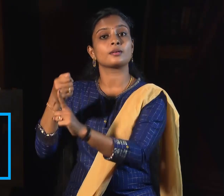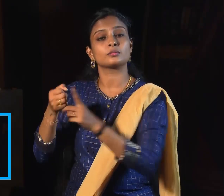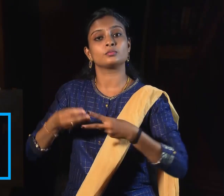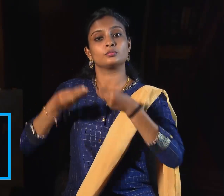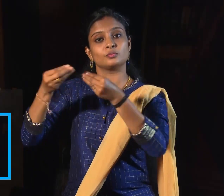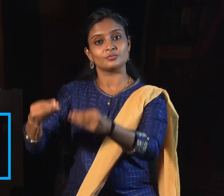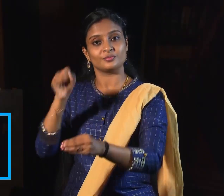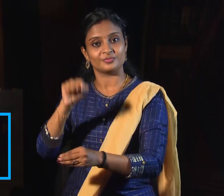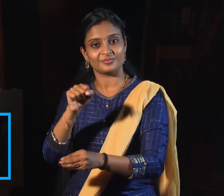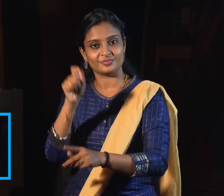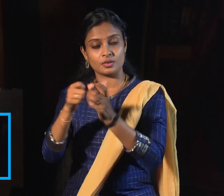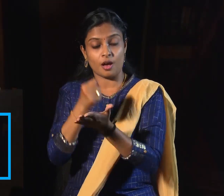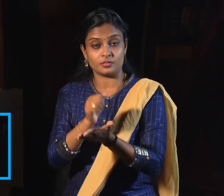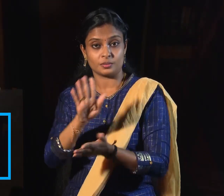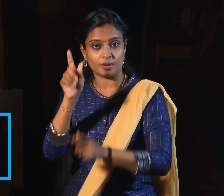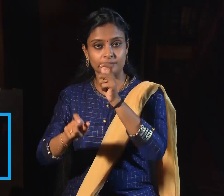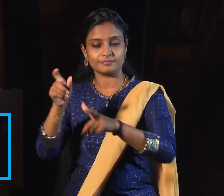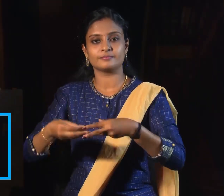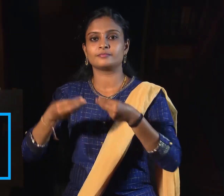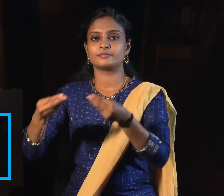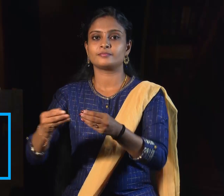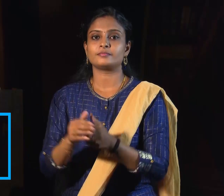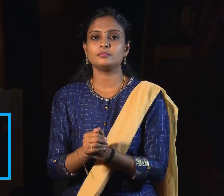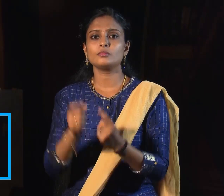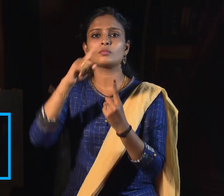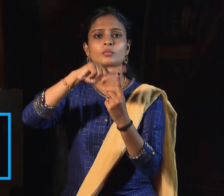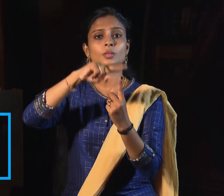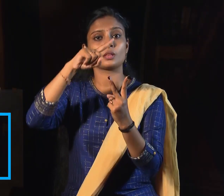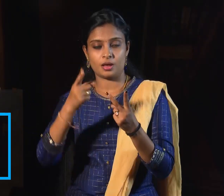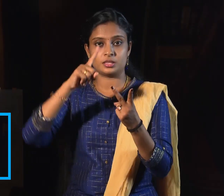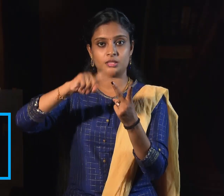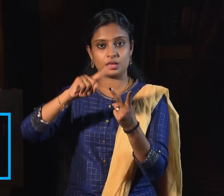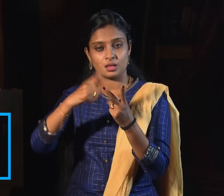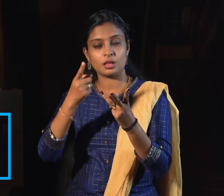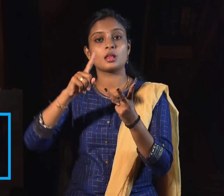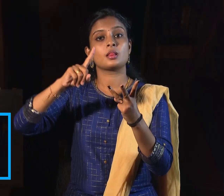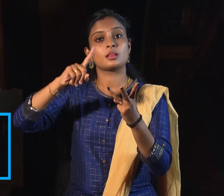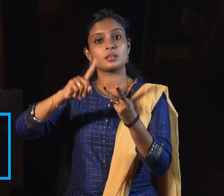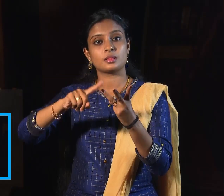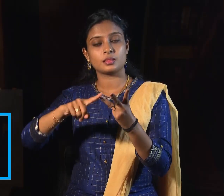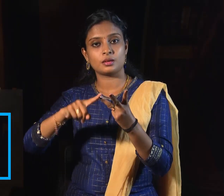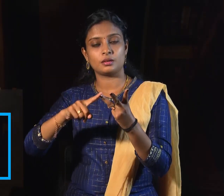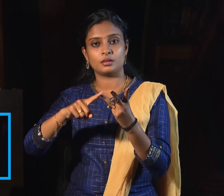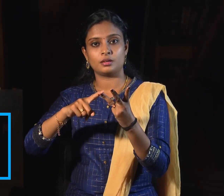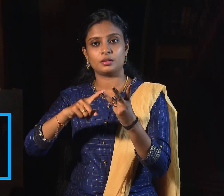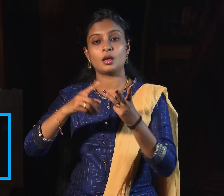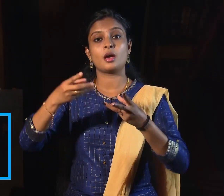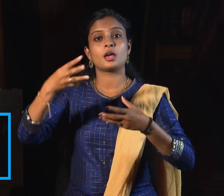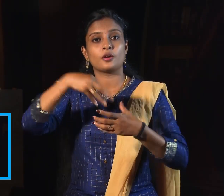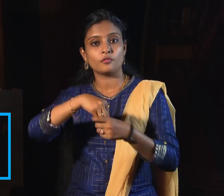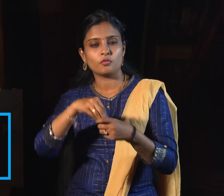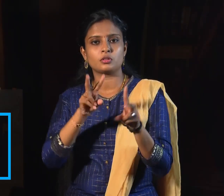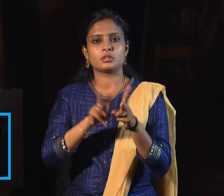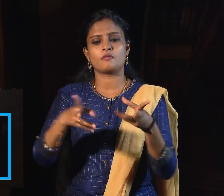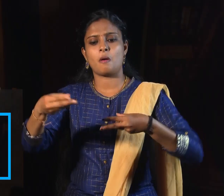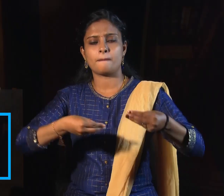the consumers who wants them. The primary, secondary, and tertiary sectors represents various business types